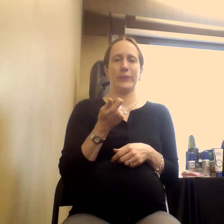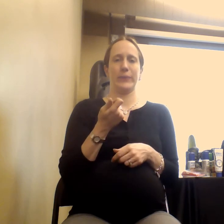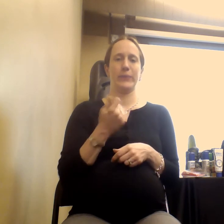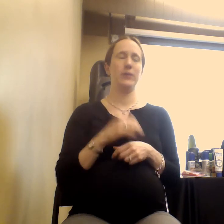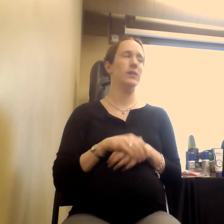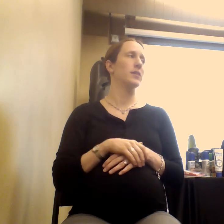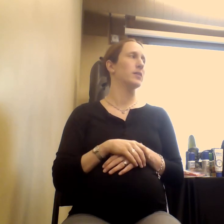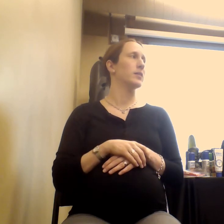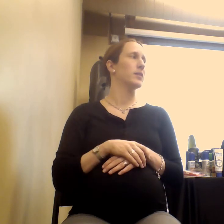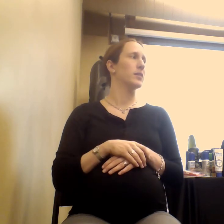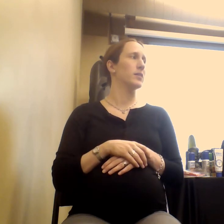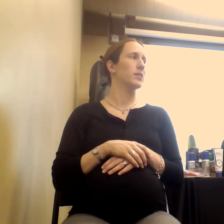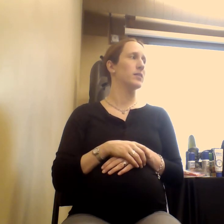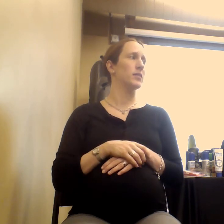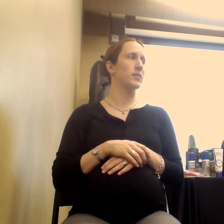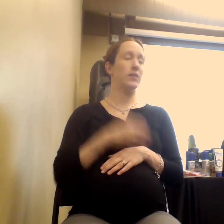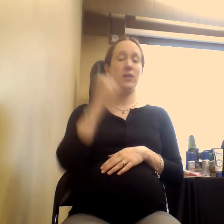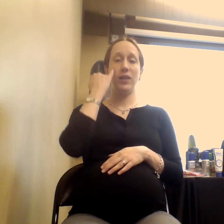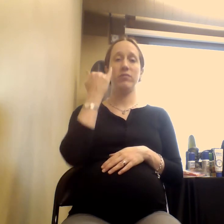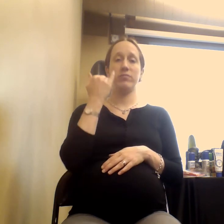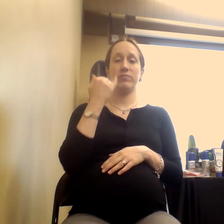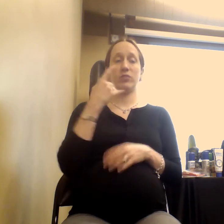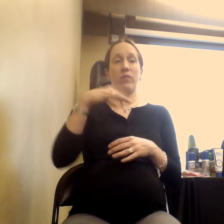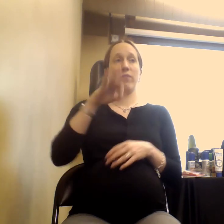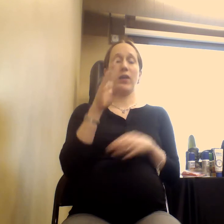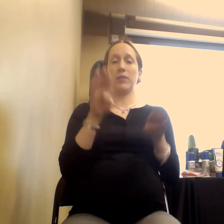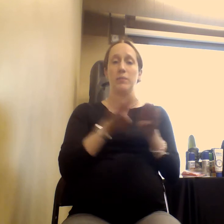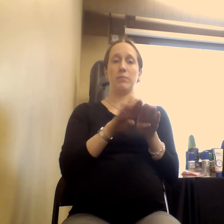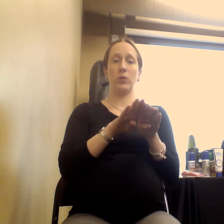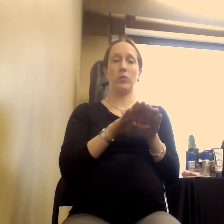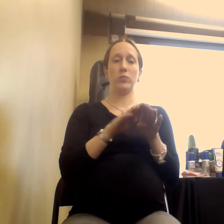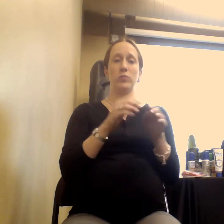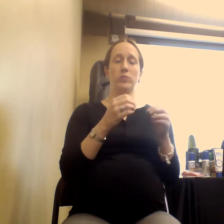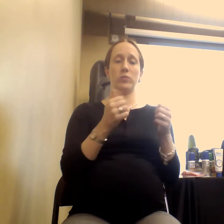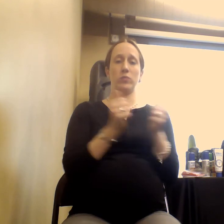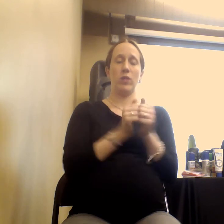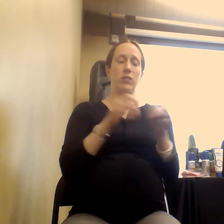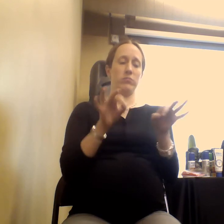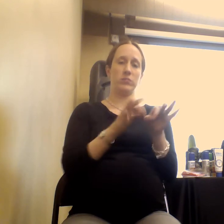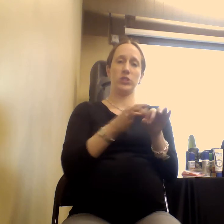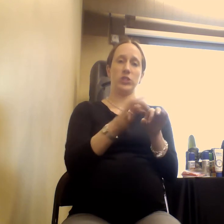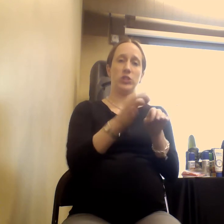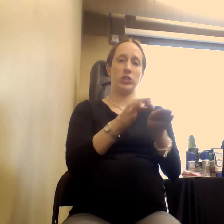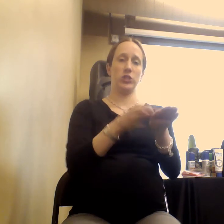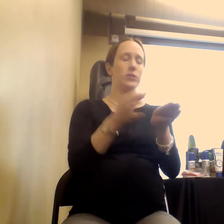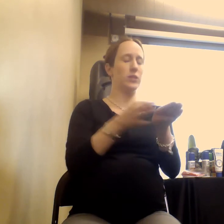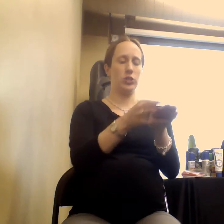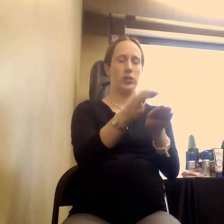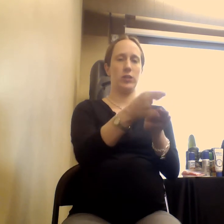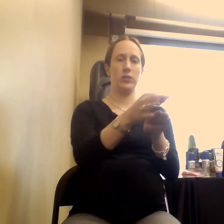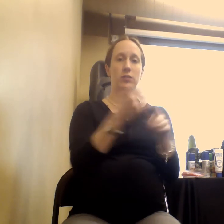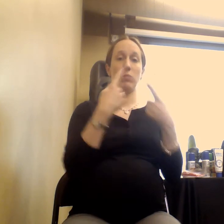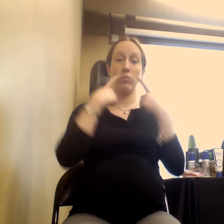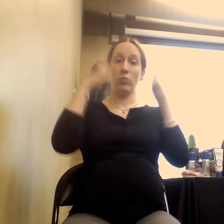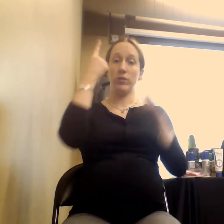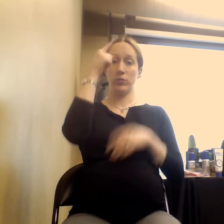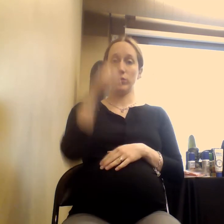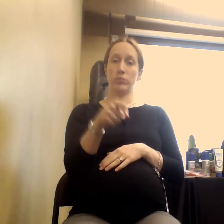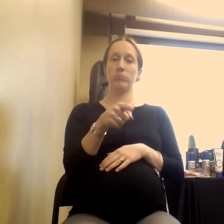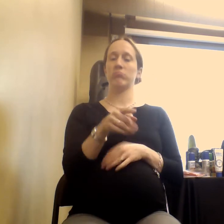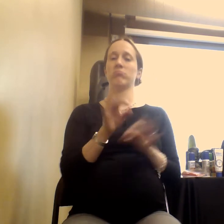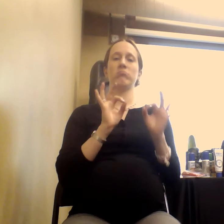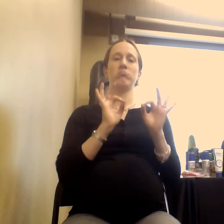is really nice. If you can find one that works for you, go for it. But know that that's available for you.